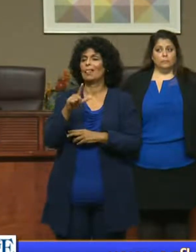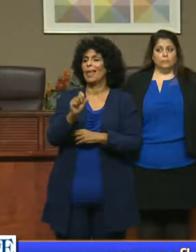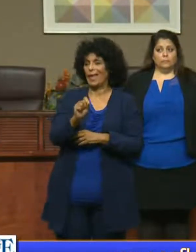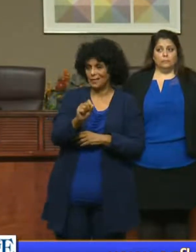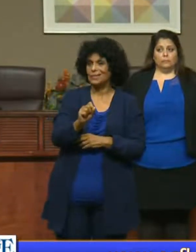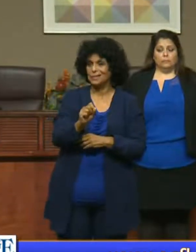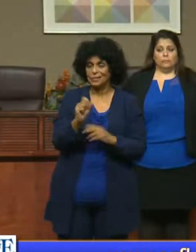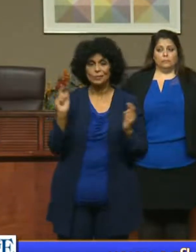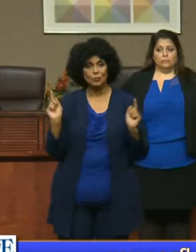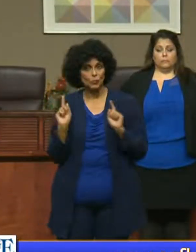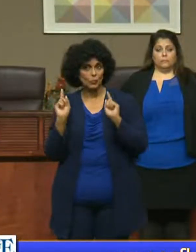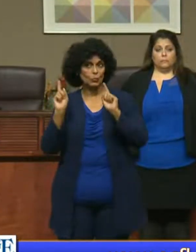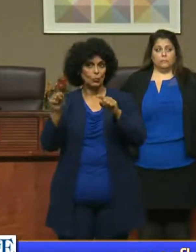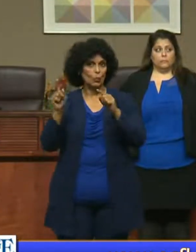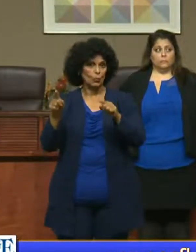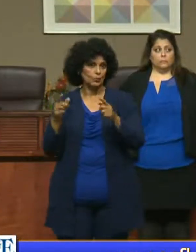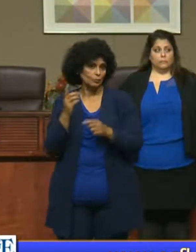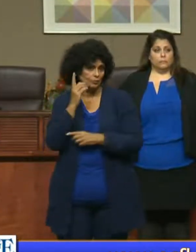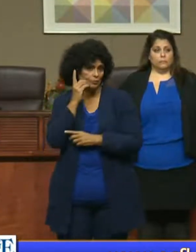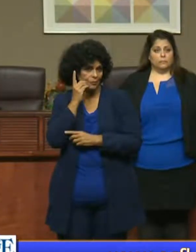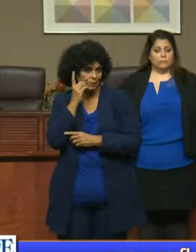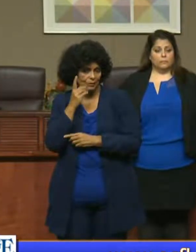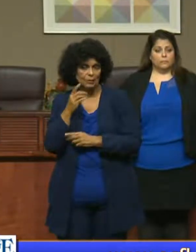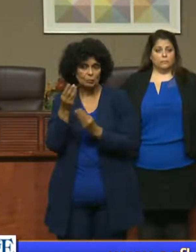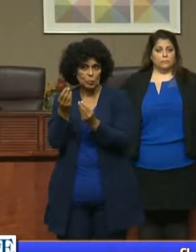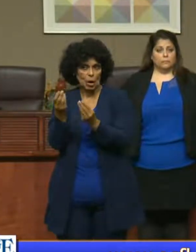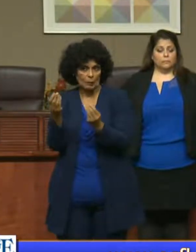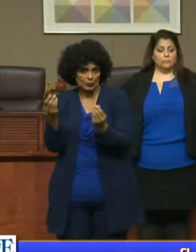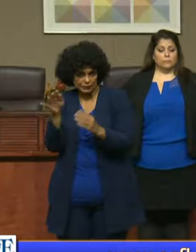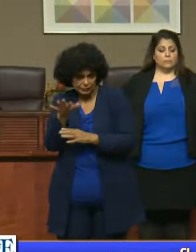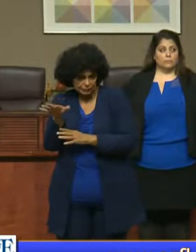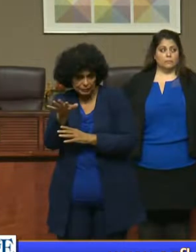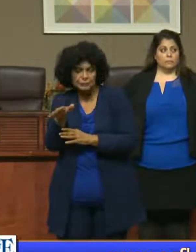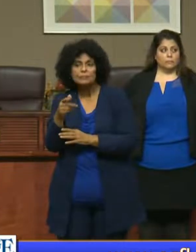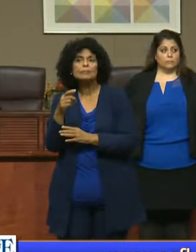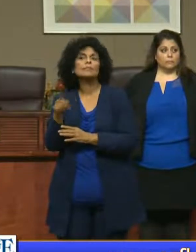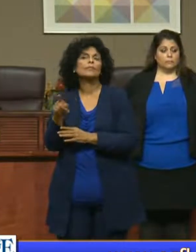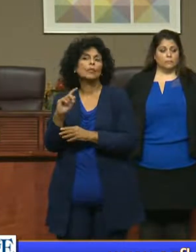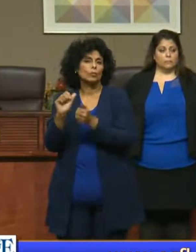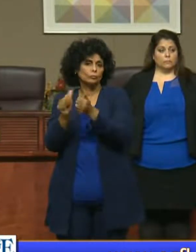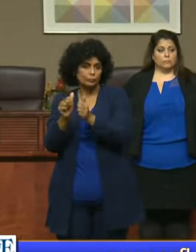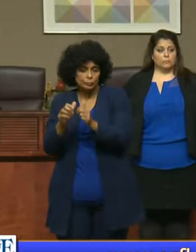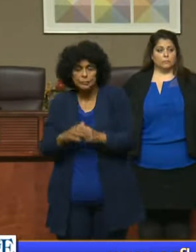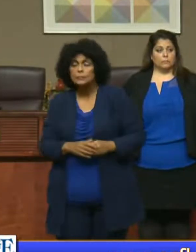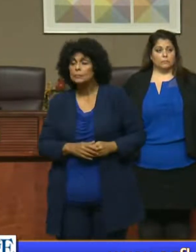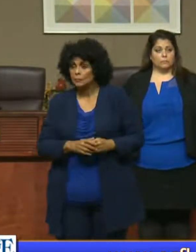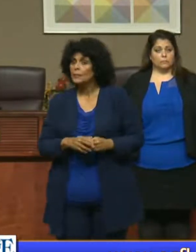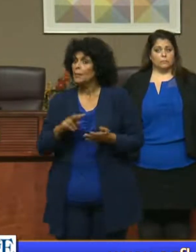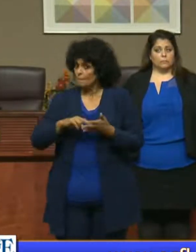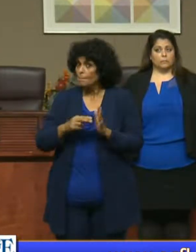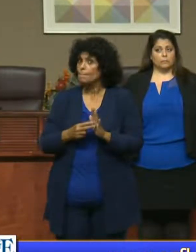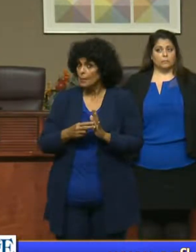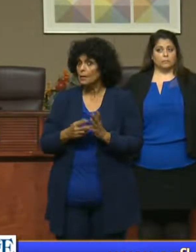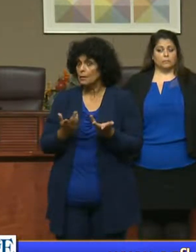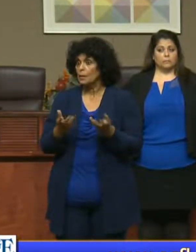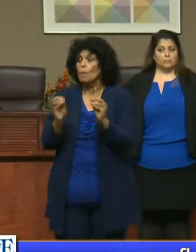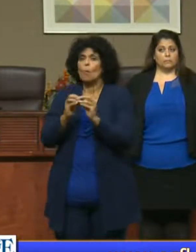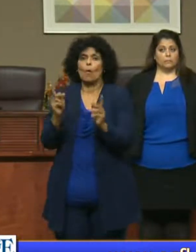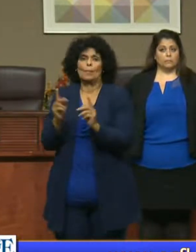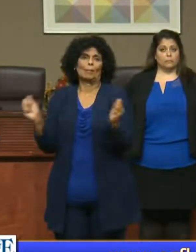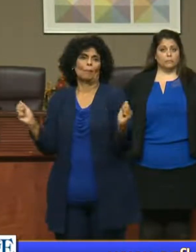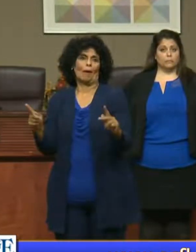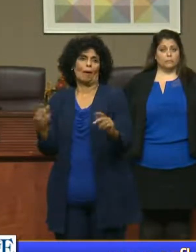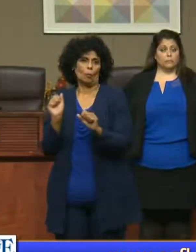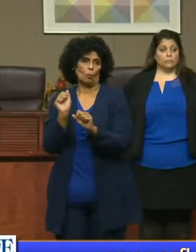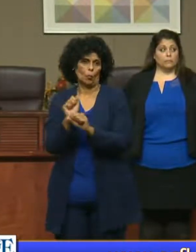out to the Disney properties because that puts people back to work. It